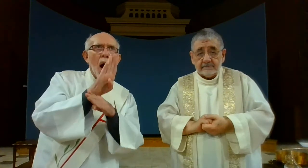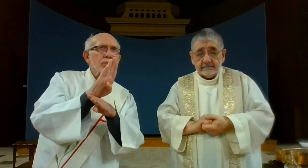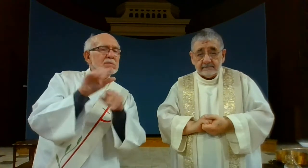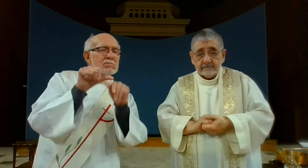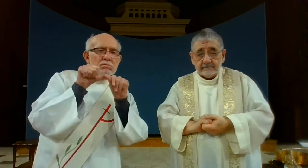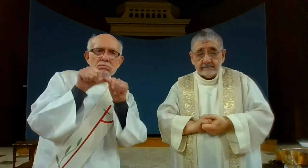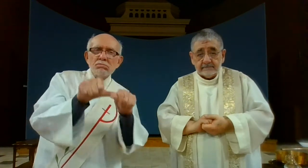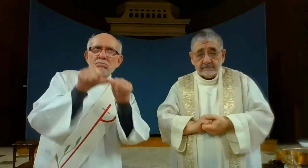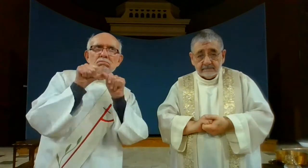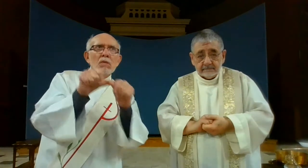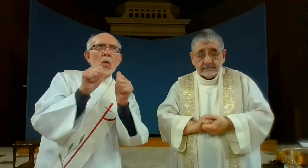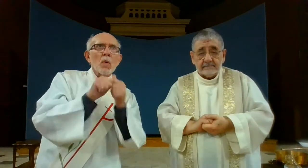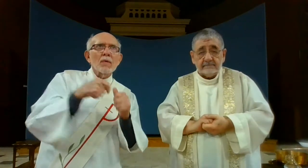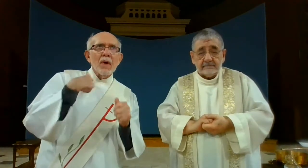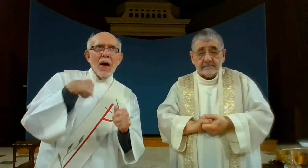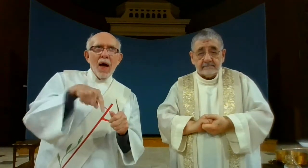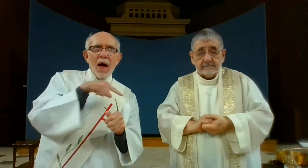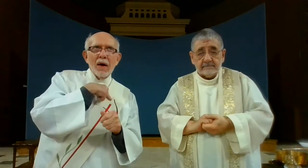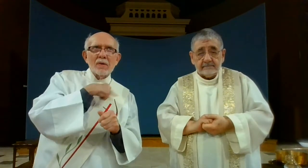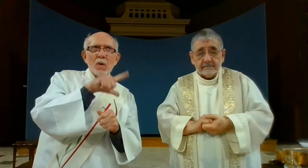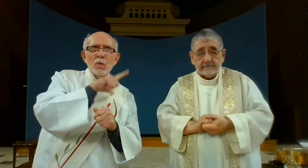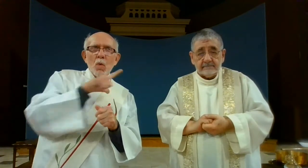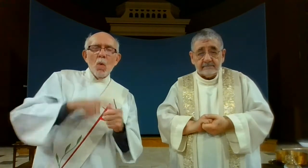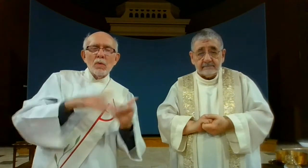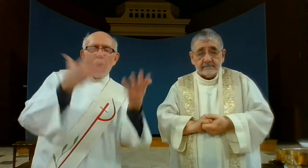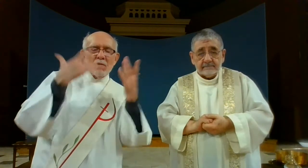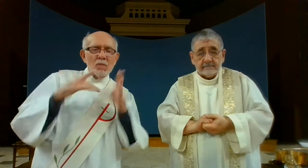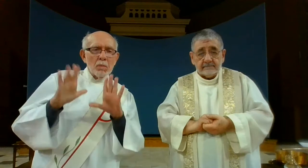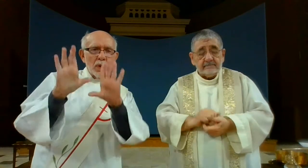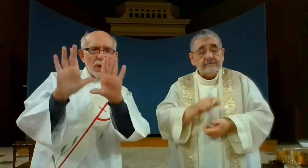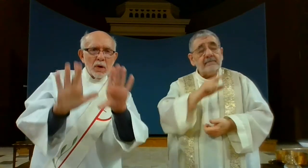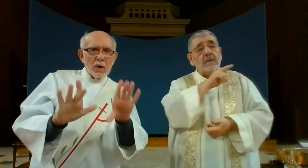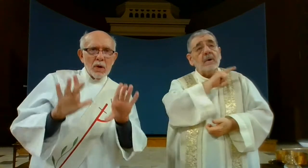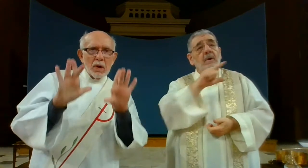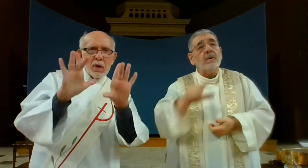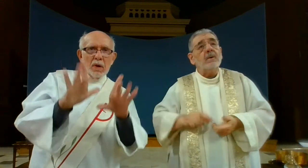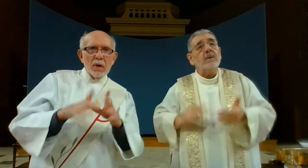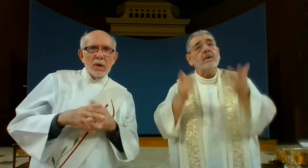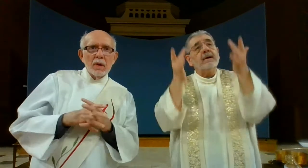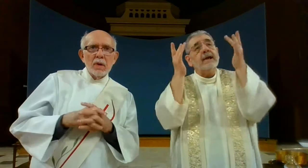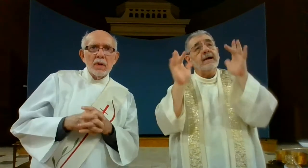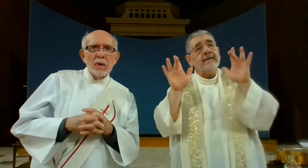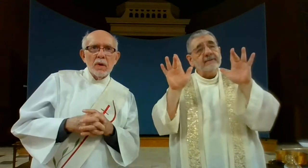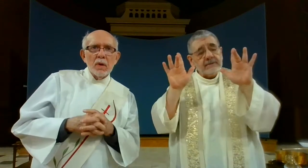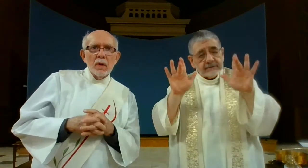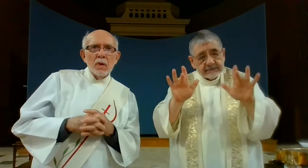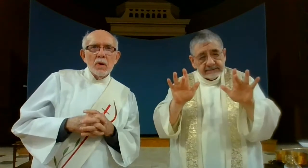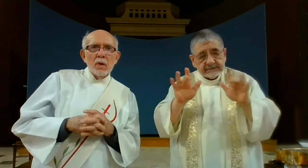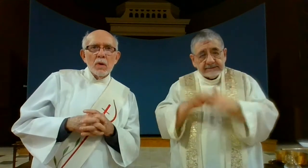you don't prevent us from persevering. Lord, have mercy. Lord, have mercy.